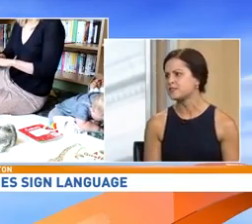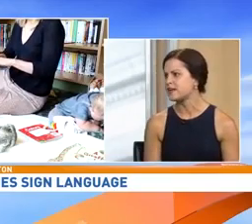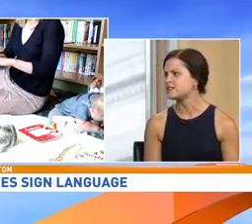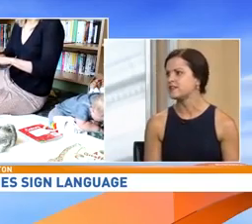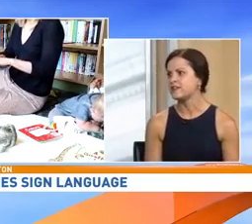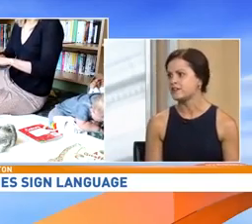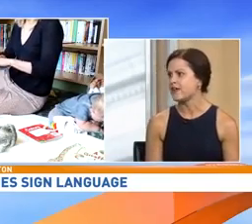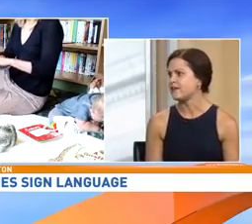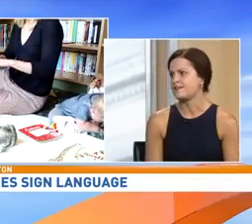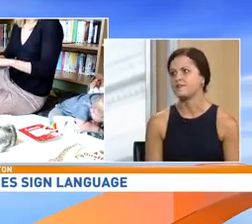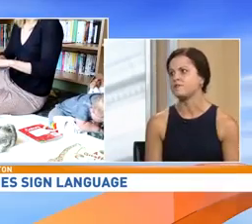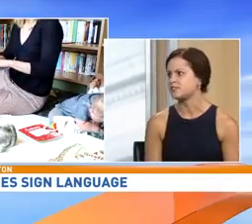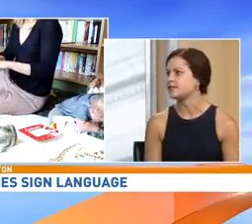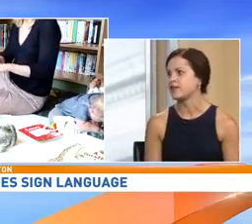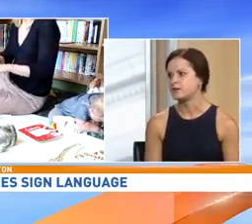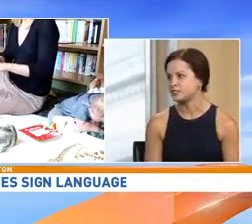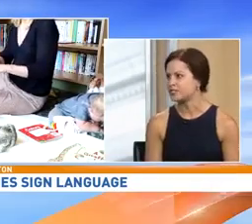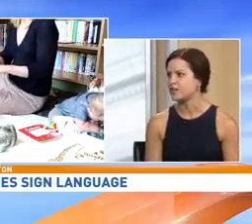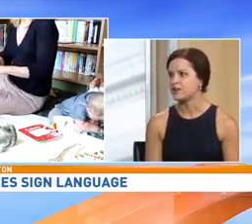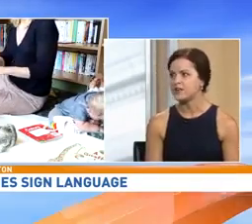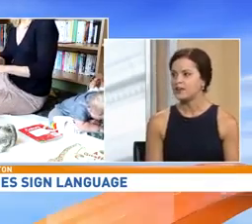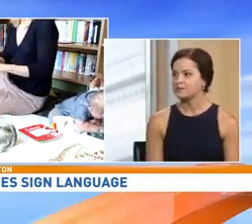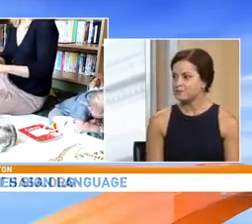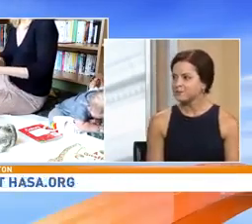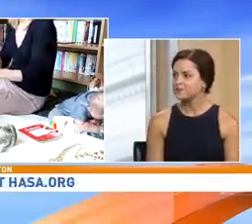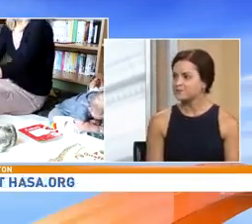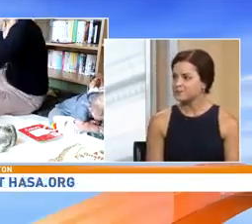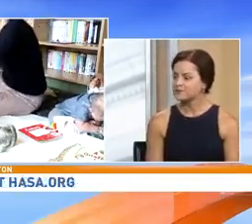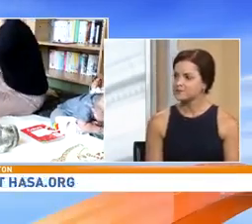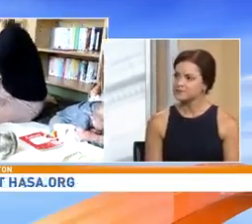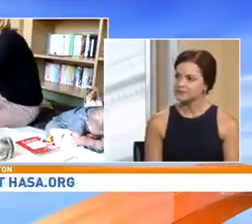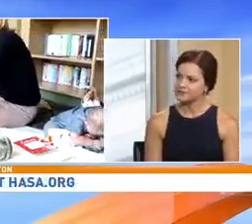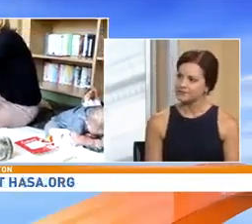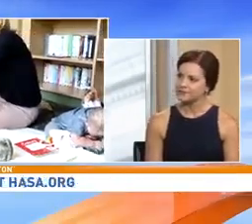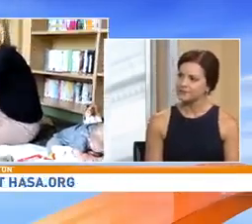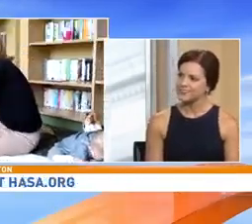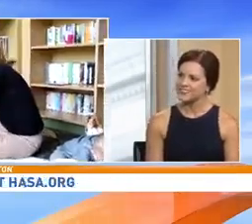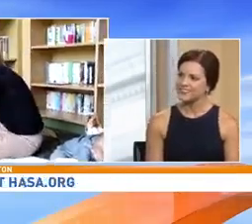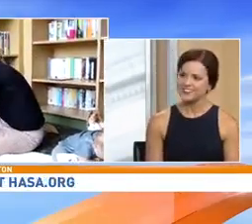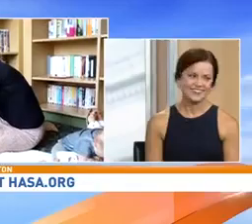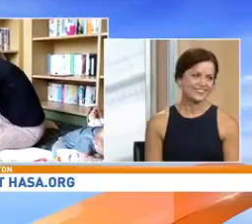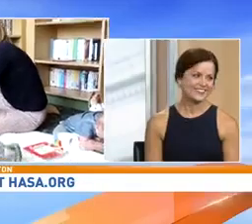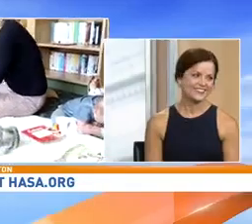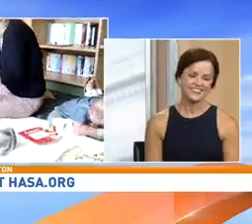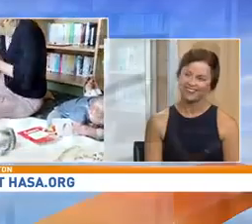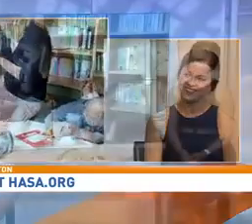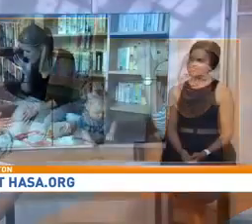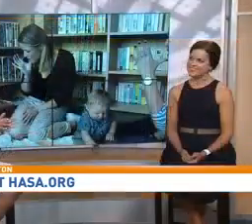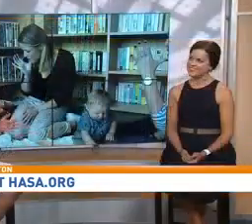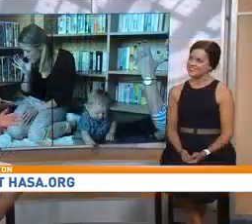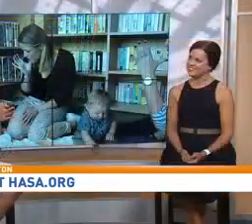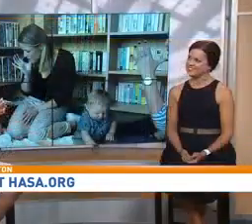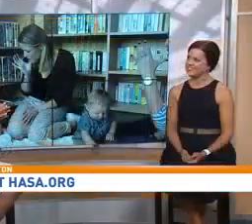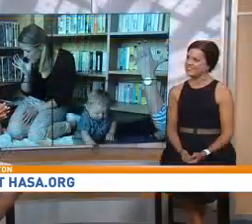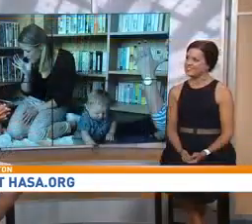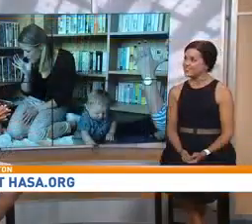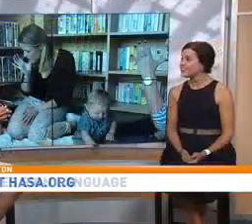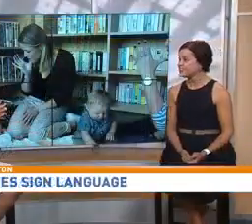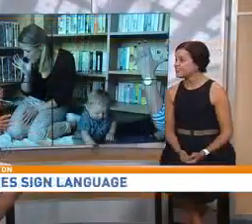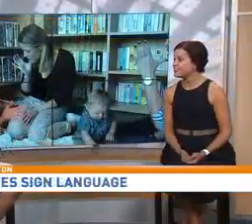signs on the internet in a sign language dictionary. So for, I'm kind of interested now, could you maybe show us like a few signs that maybe